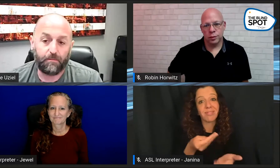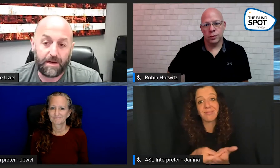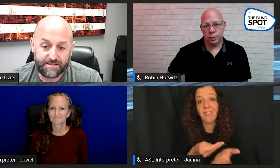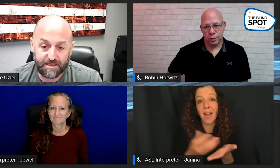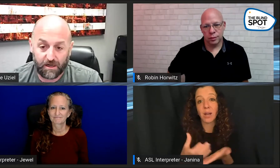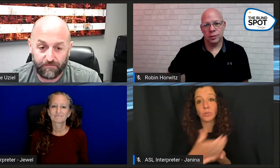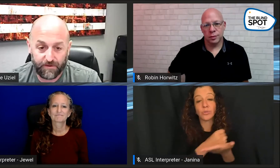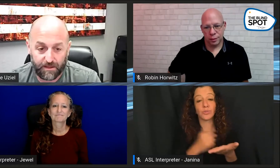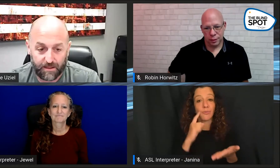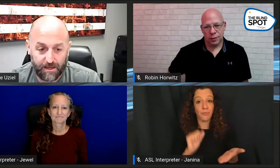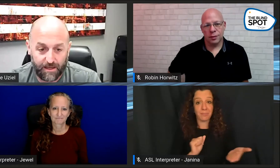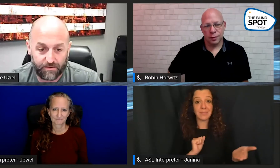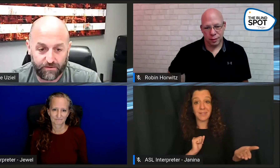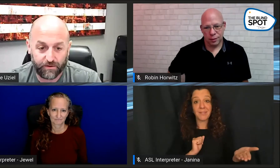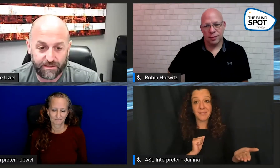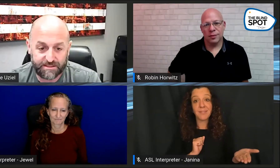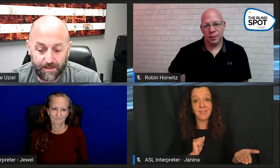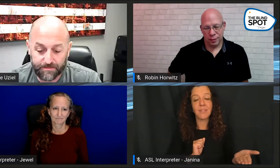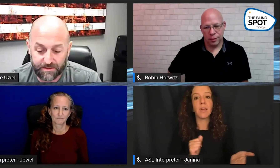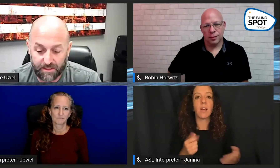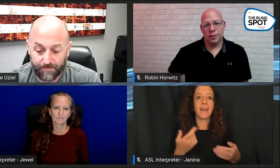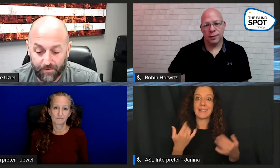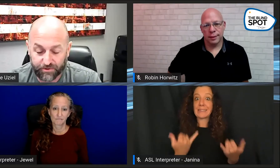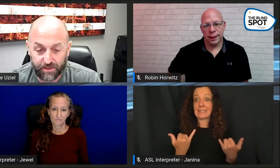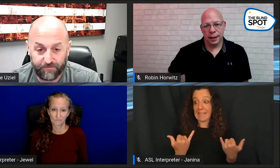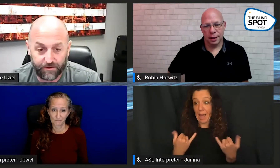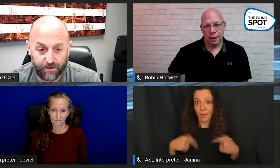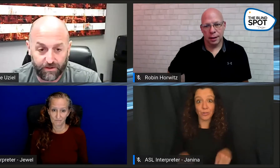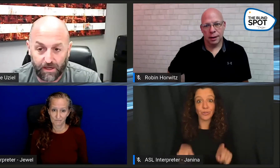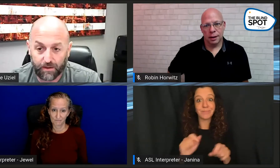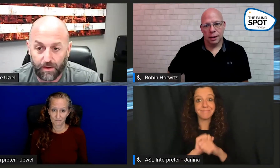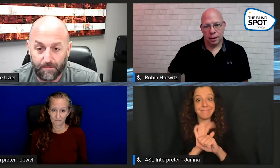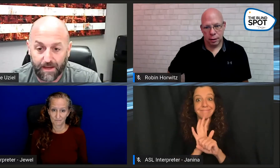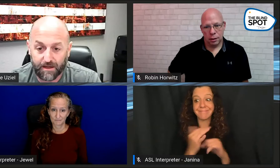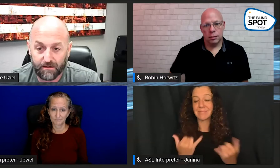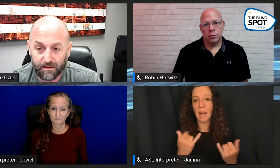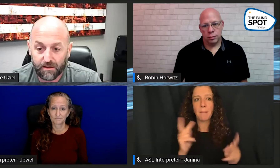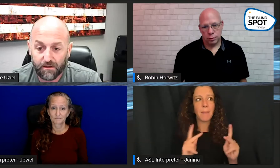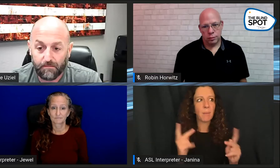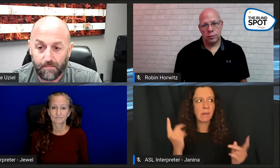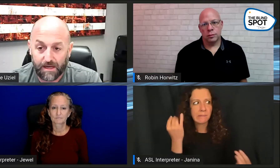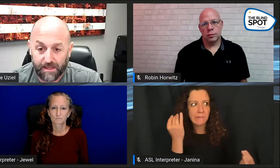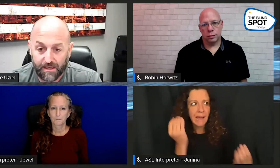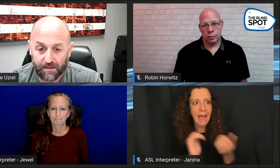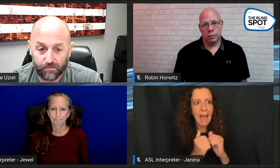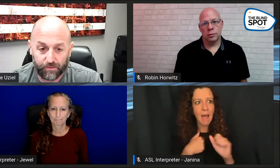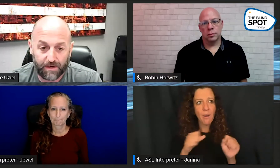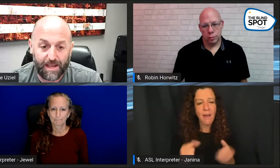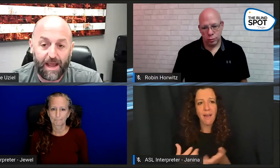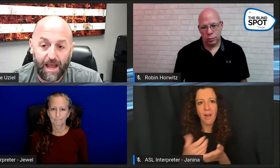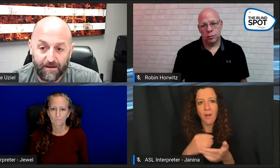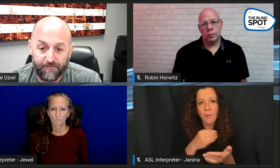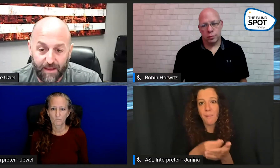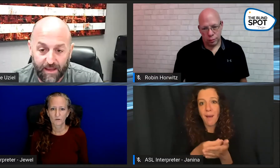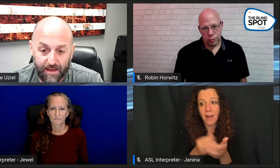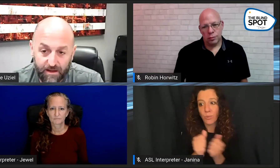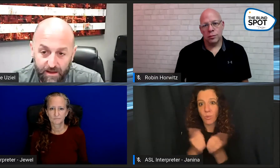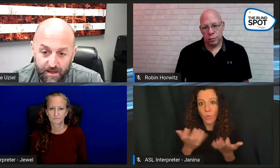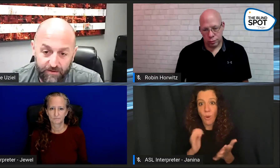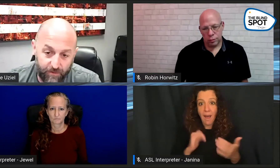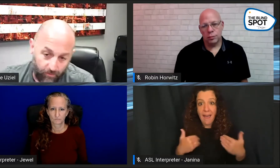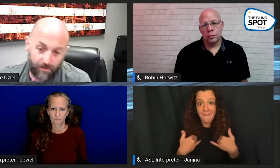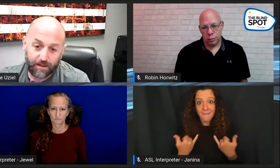income for myself. And during these times, a lot of people are trying to figure out, how do I make money with what I have?